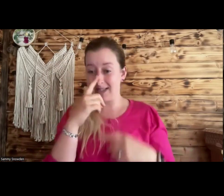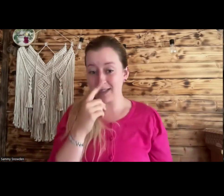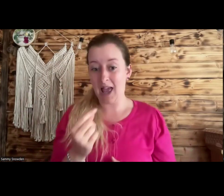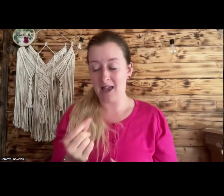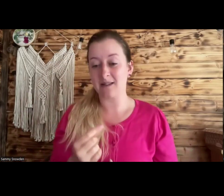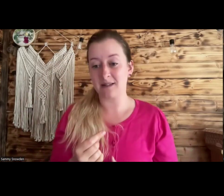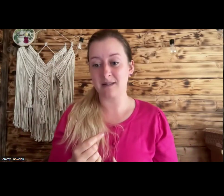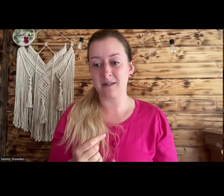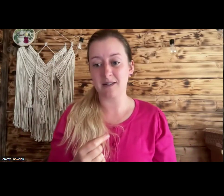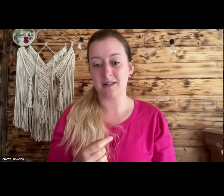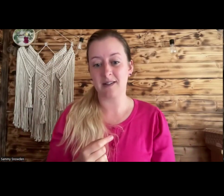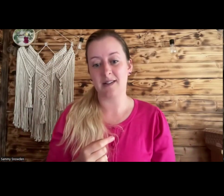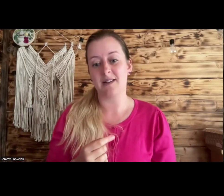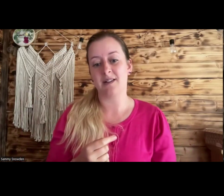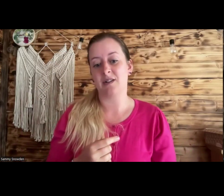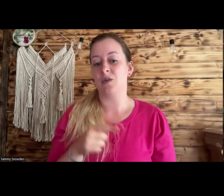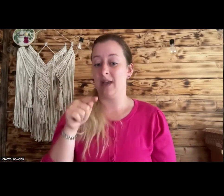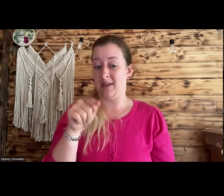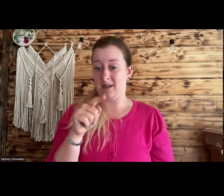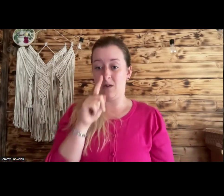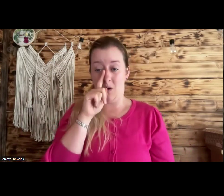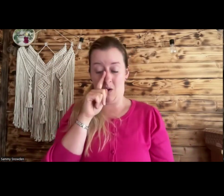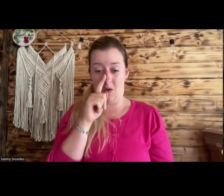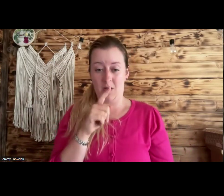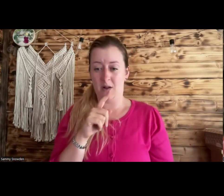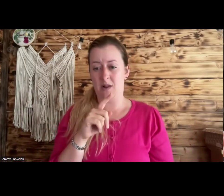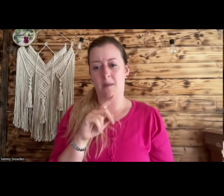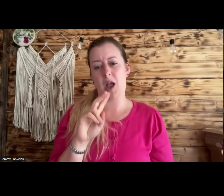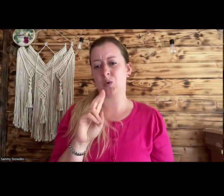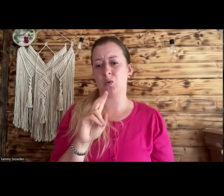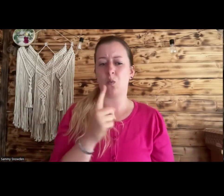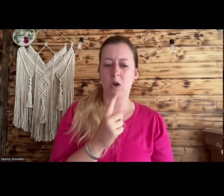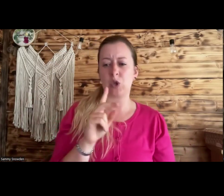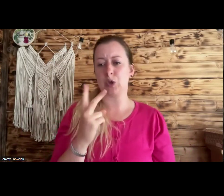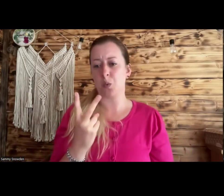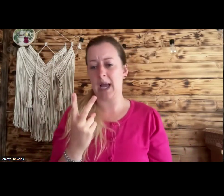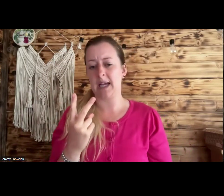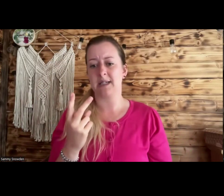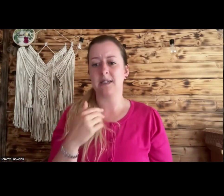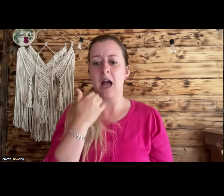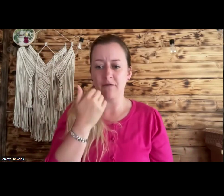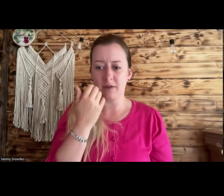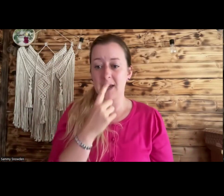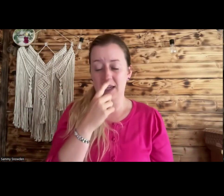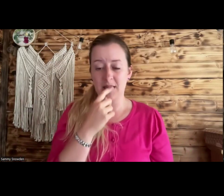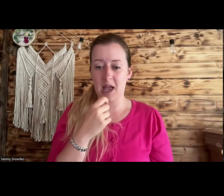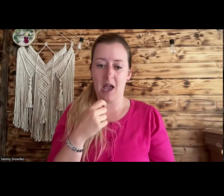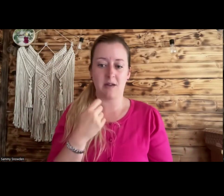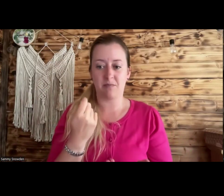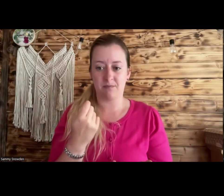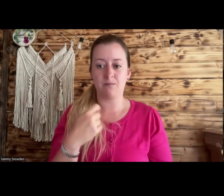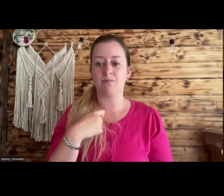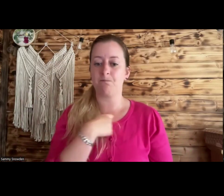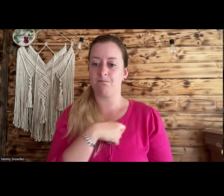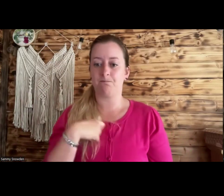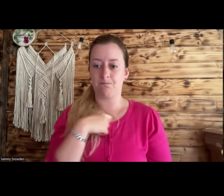it says twice a day we can use it, but as and when needed. And sometimes we could be having a talk, we could be on the ministry or anything. As Rachel said,